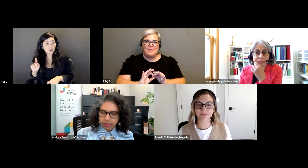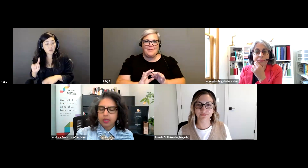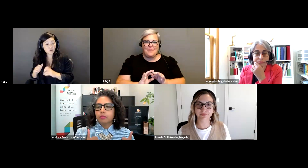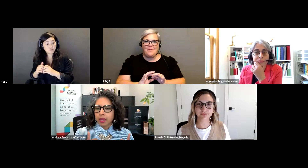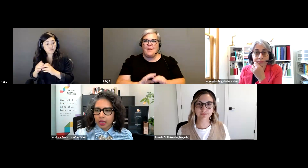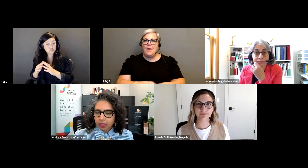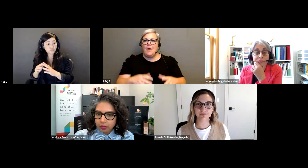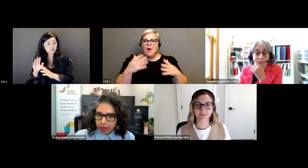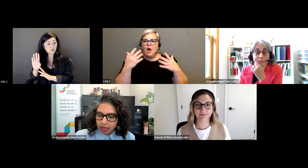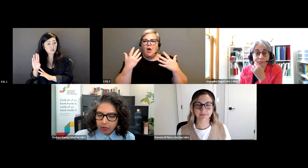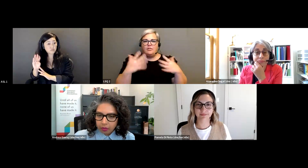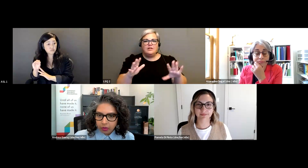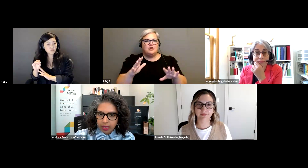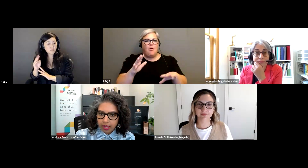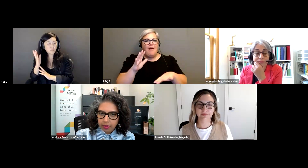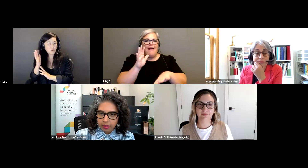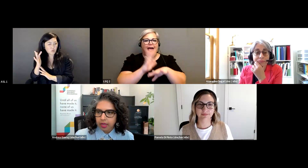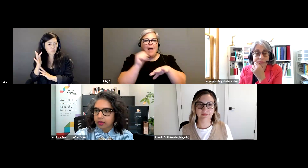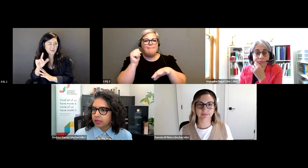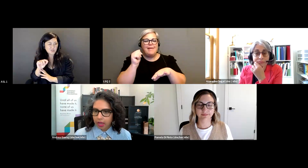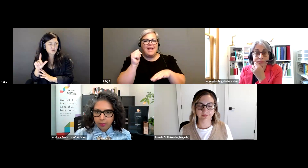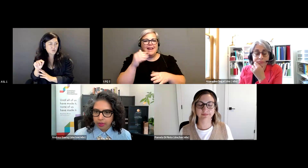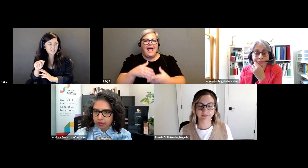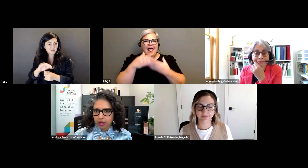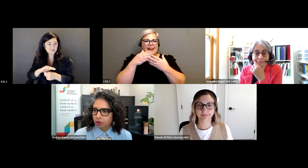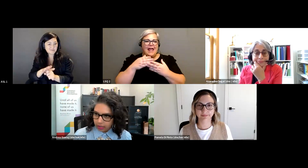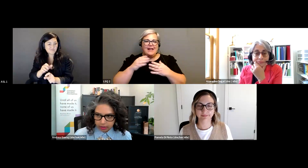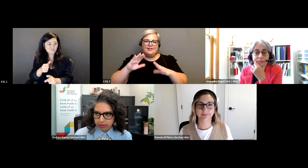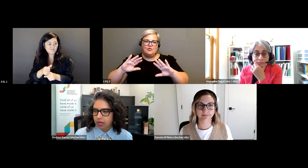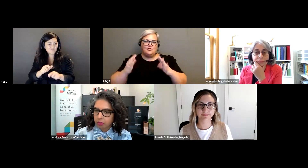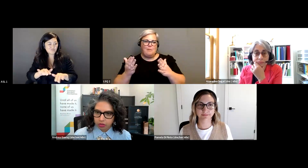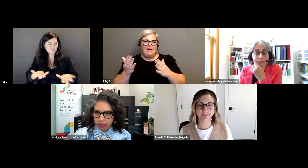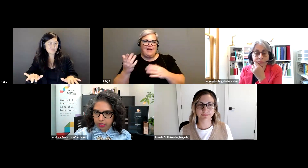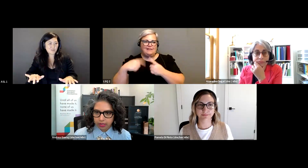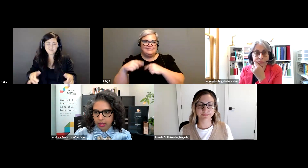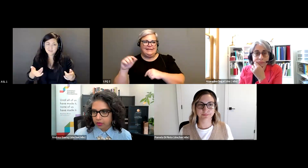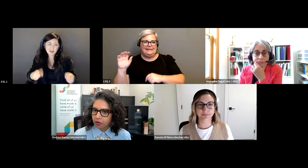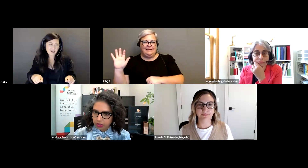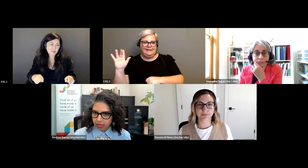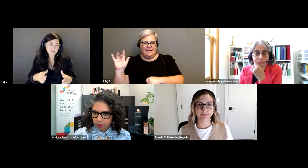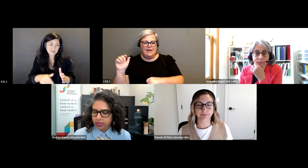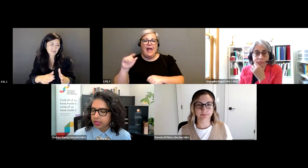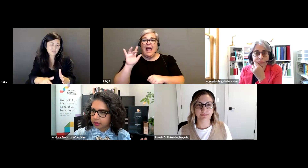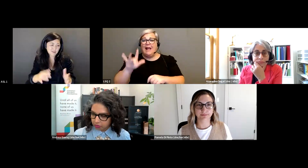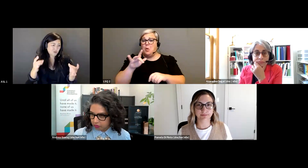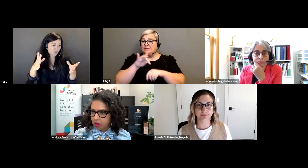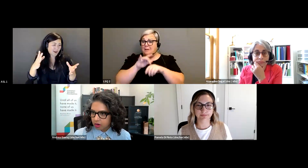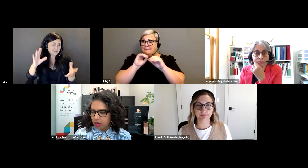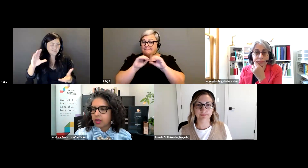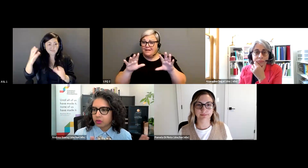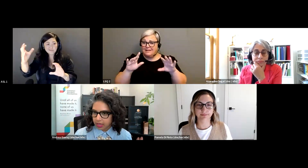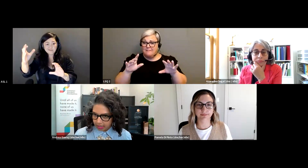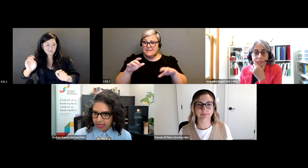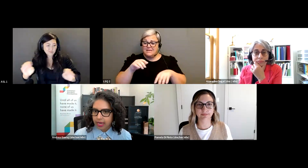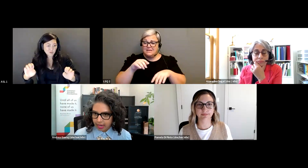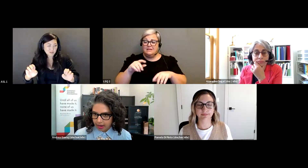pandemic made a spike of abuse happen. And this happens in crisis and emergencies. Not the first time. We've seen it before,